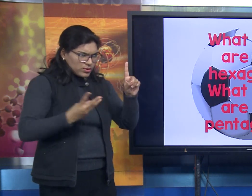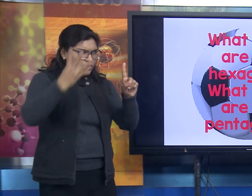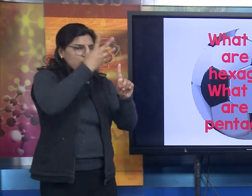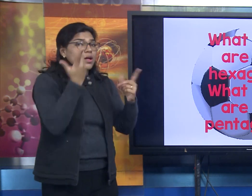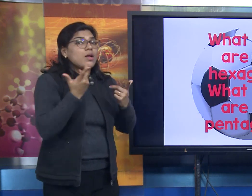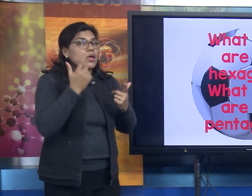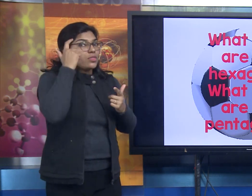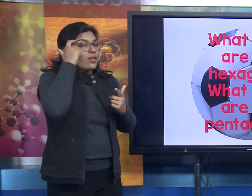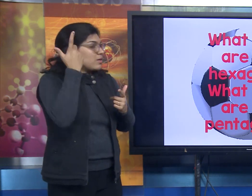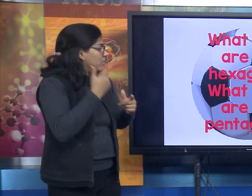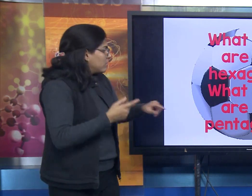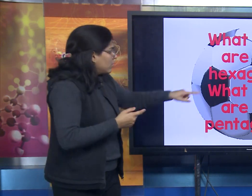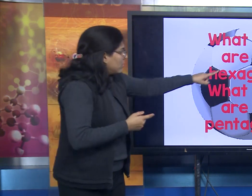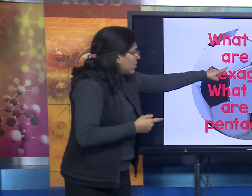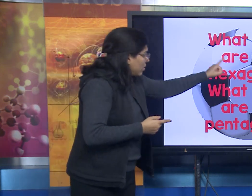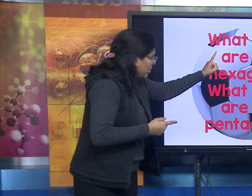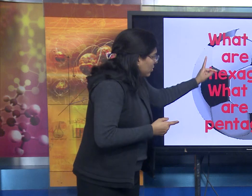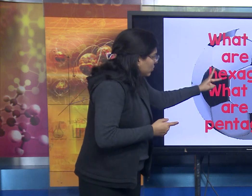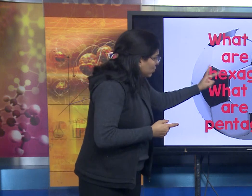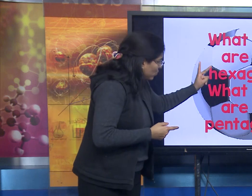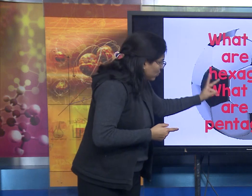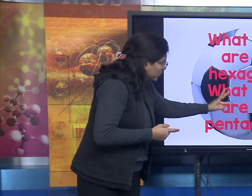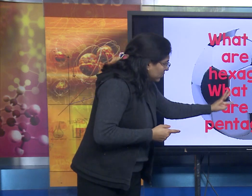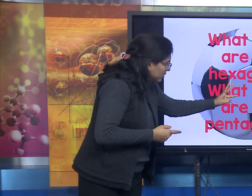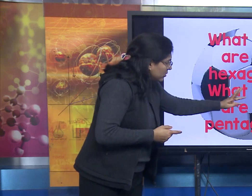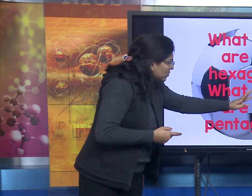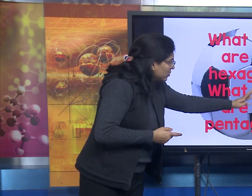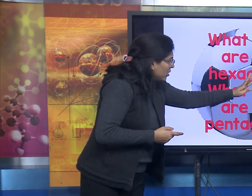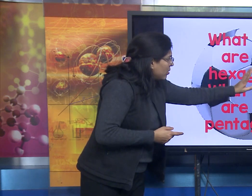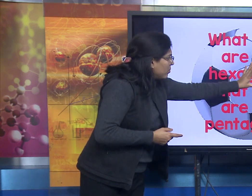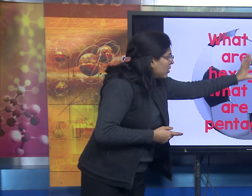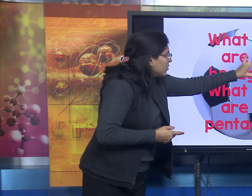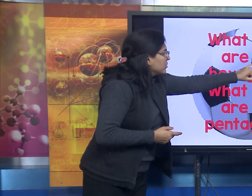The black line, the black color image, how many lines are there?